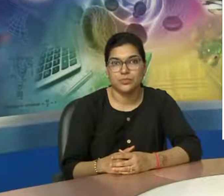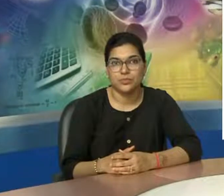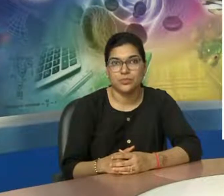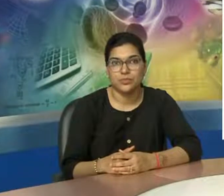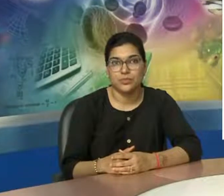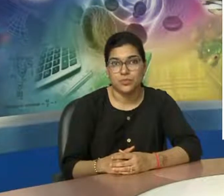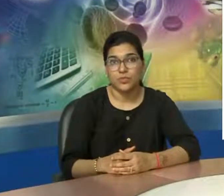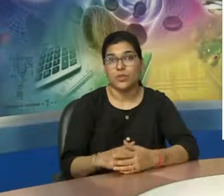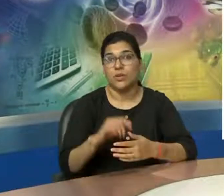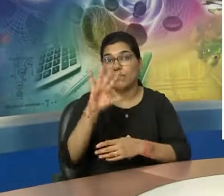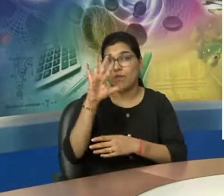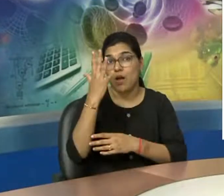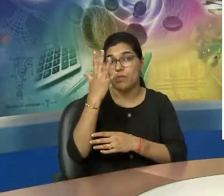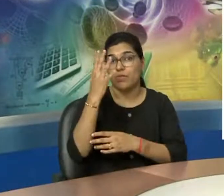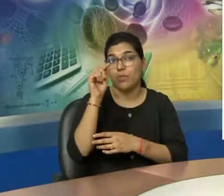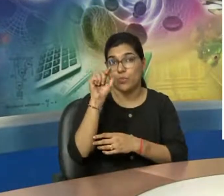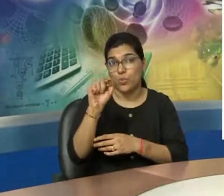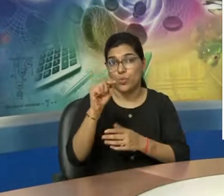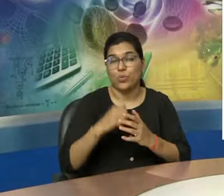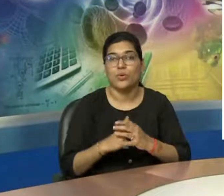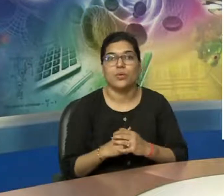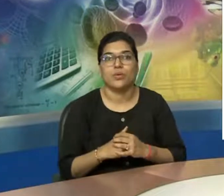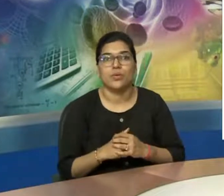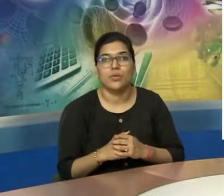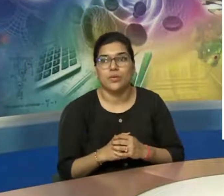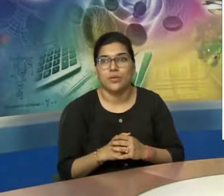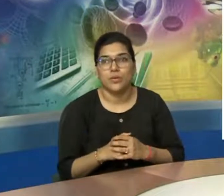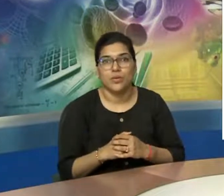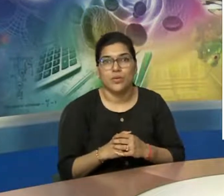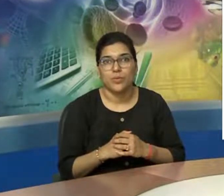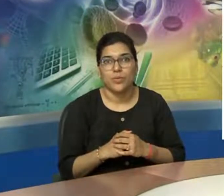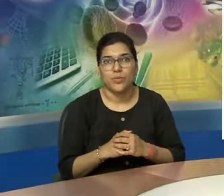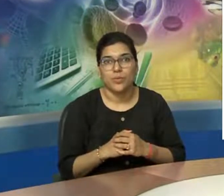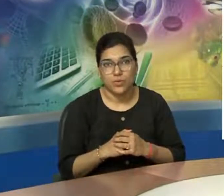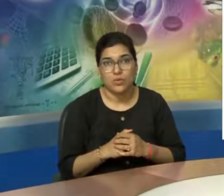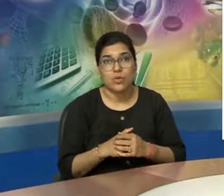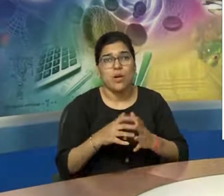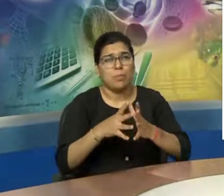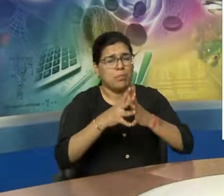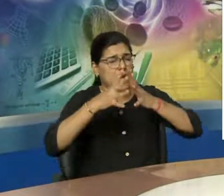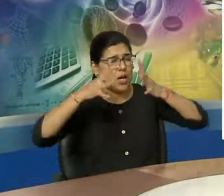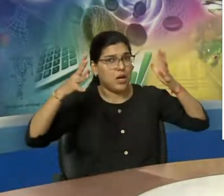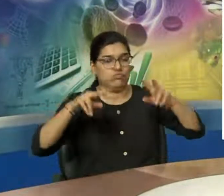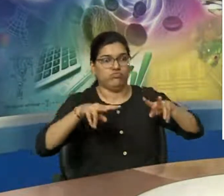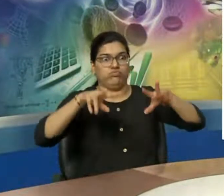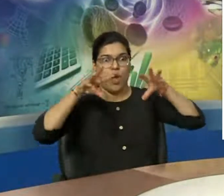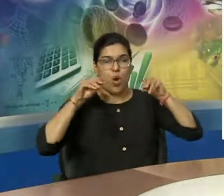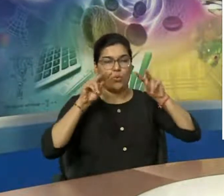units. The fifth level is the biome.